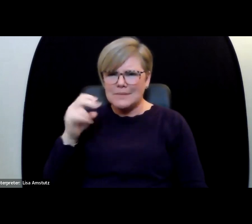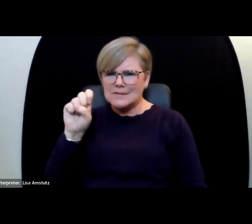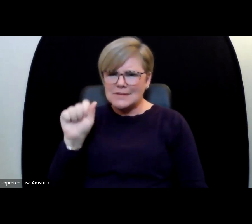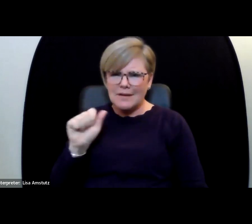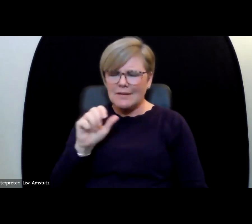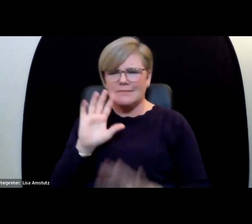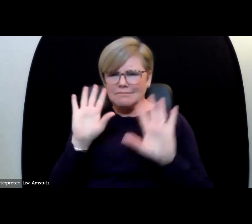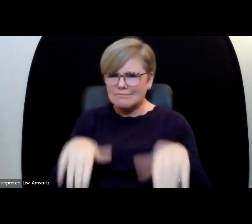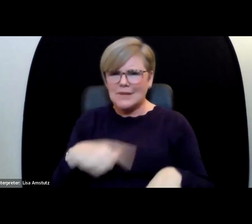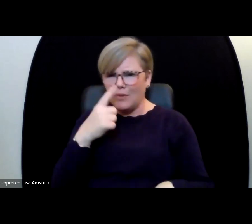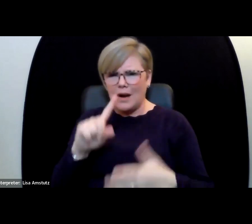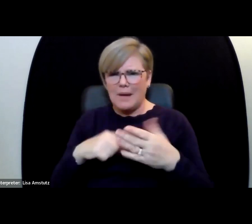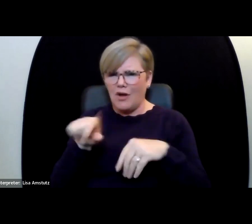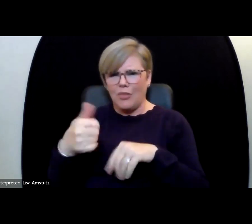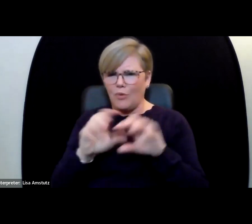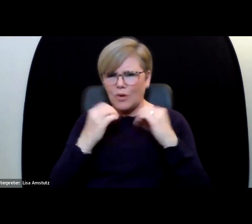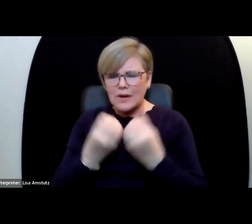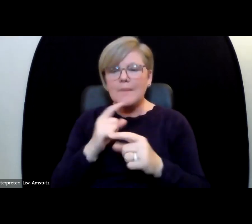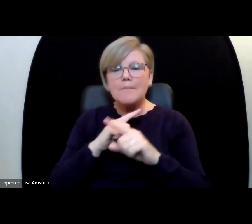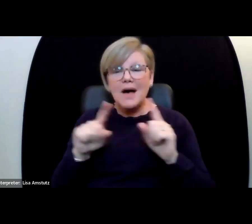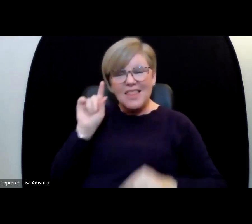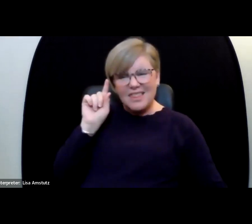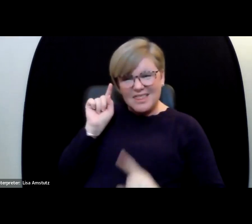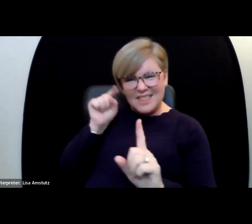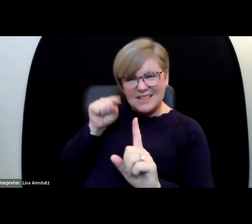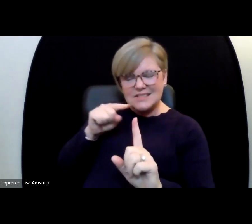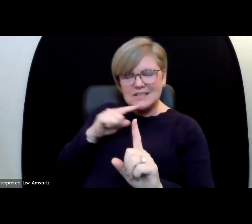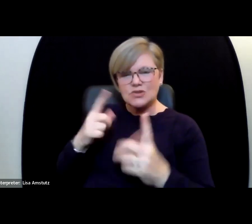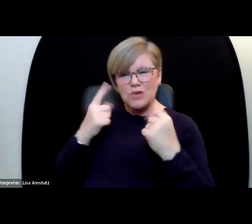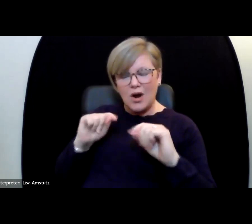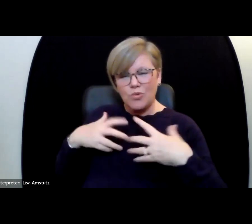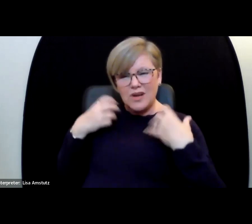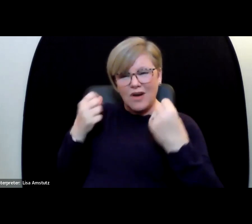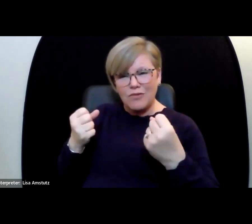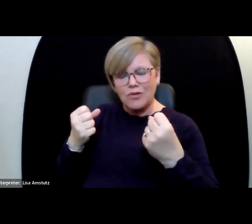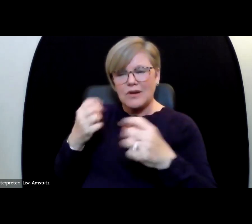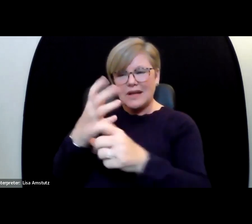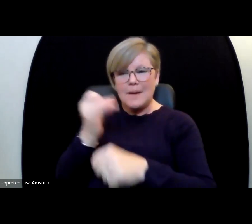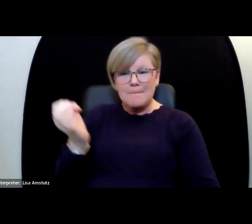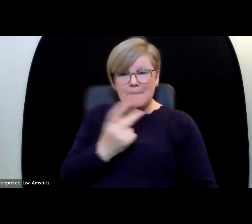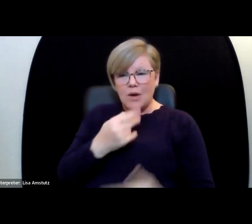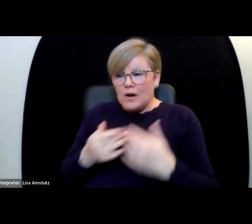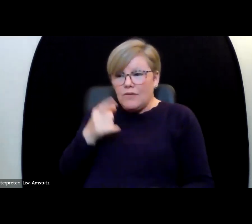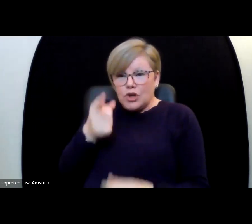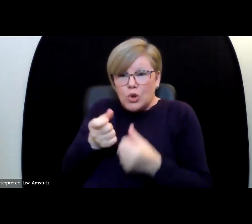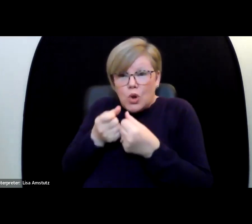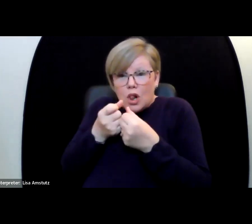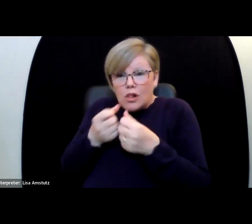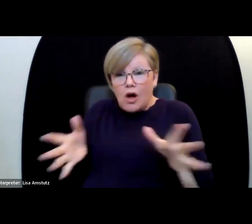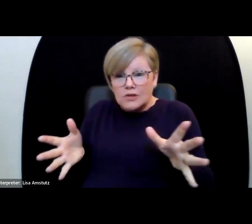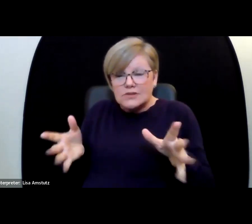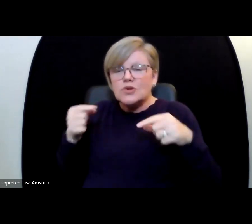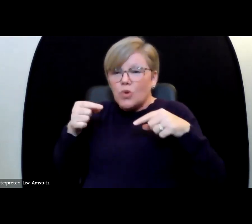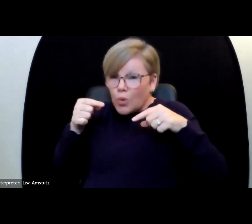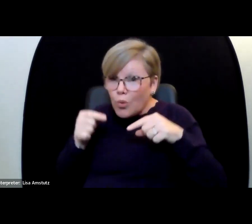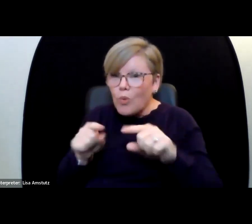perspective, is the process of trying to recover or get back whatever it is you lost while in active